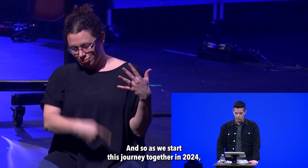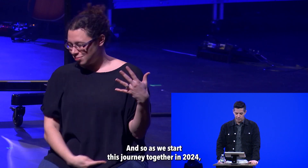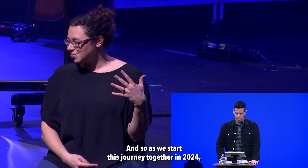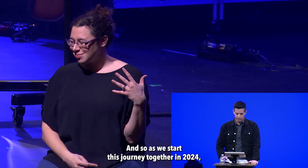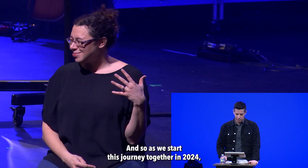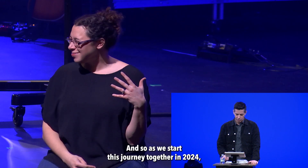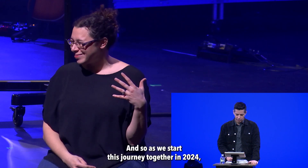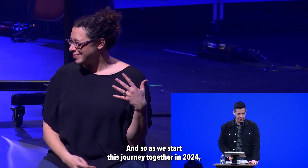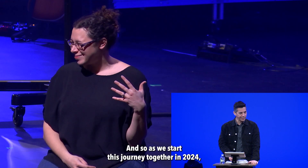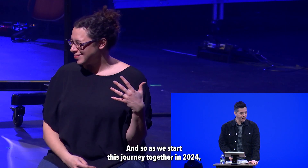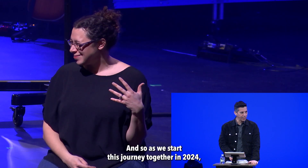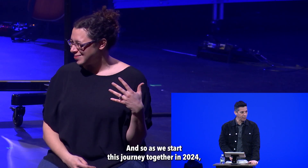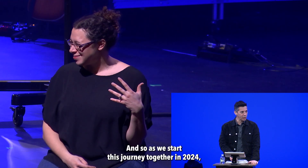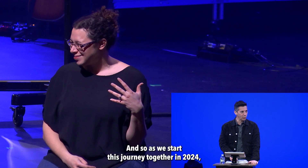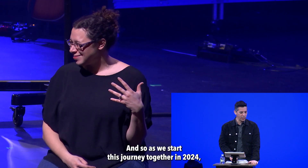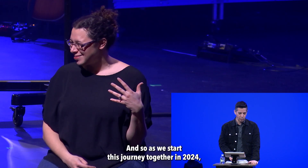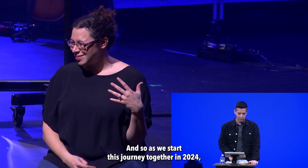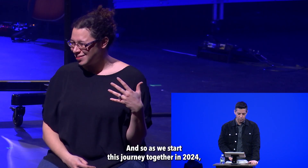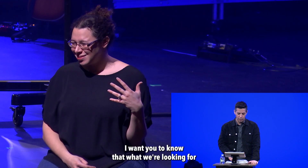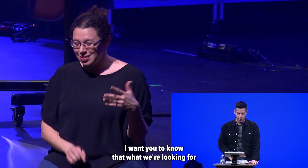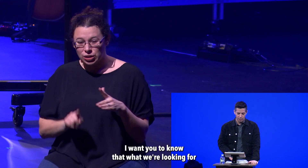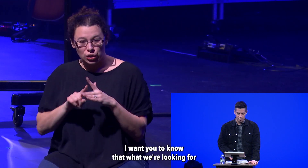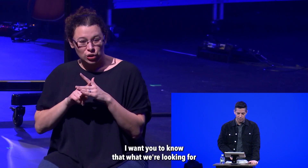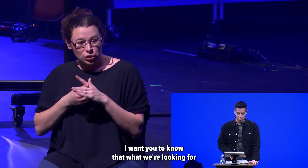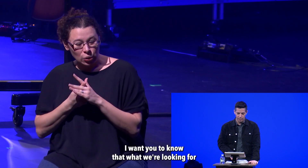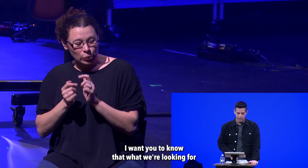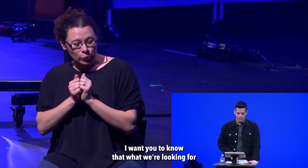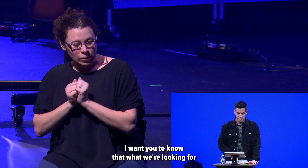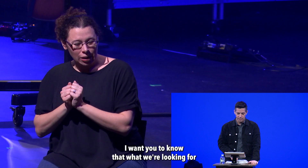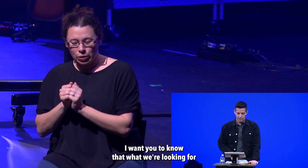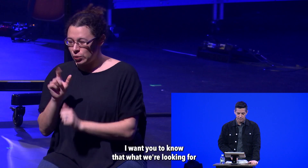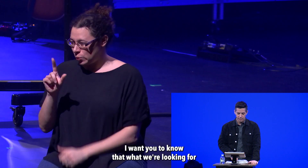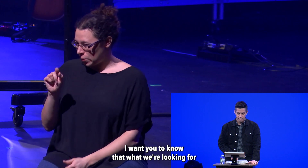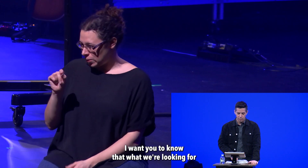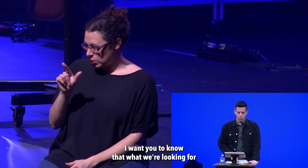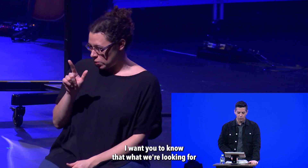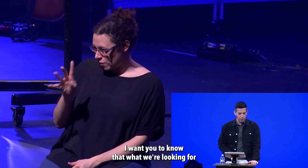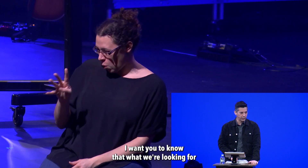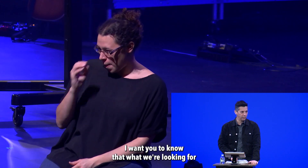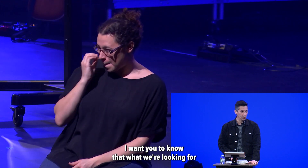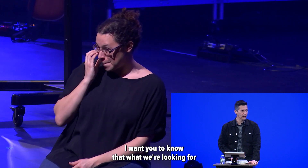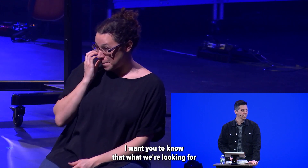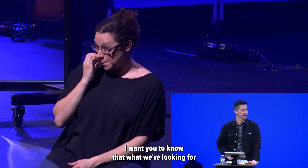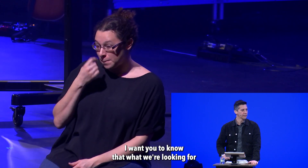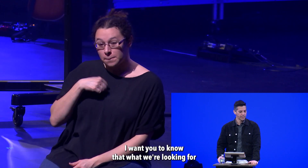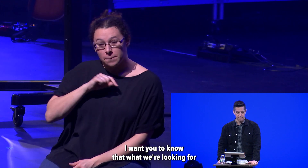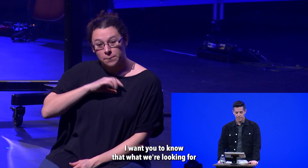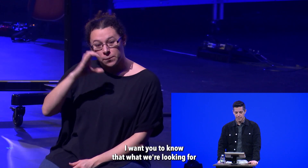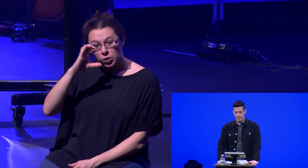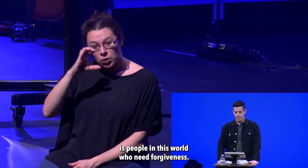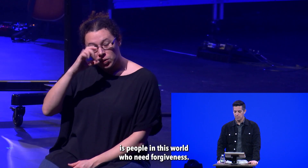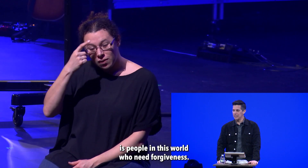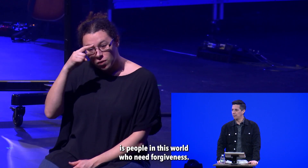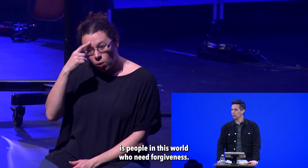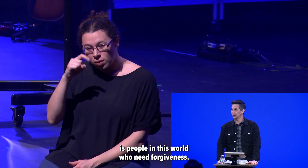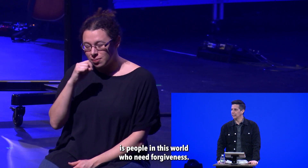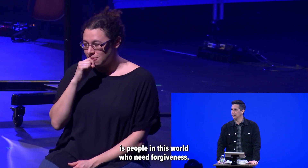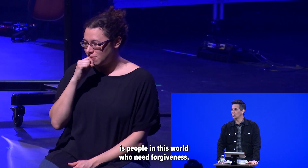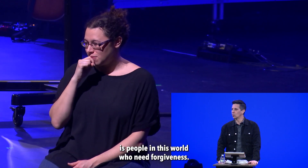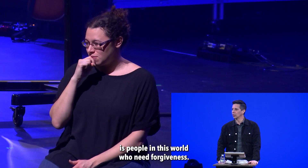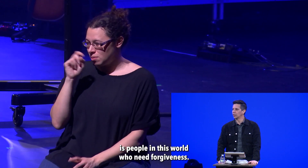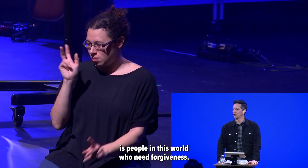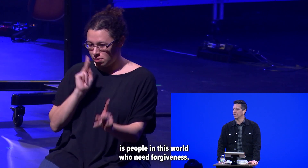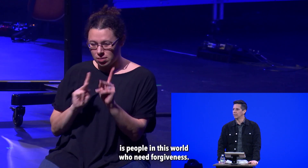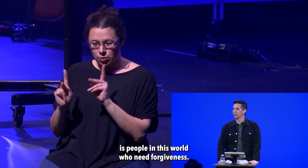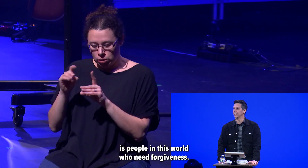And so as we start this journey together in 2024, I want you to know that what we're looking for is people in